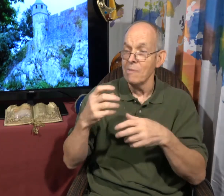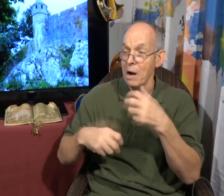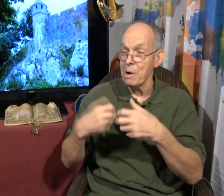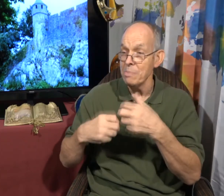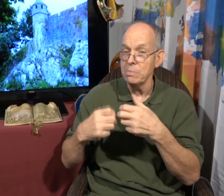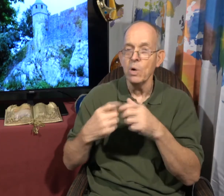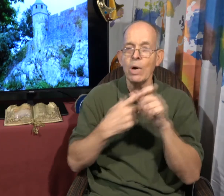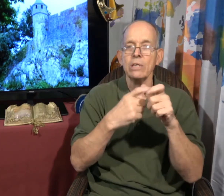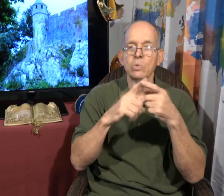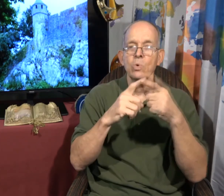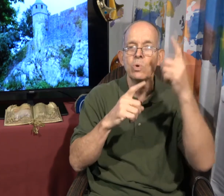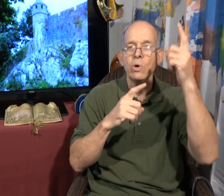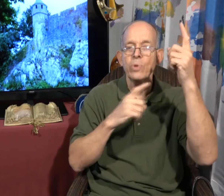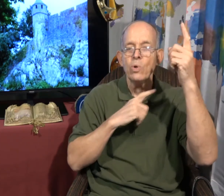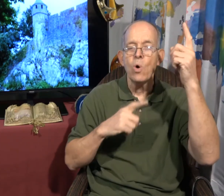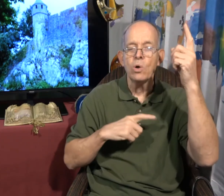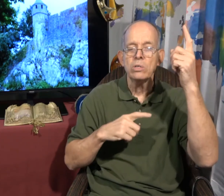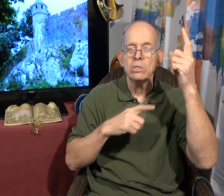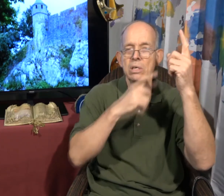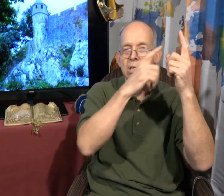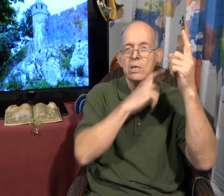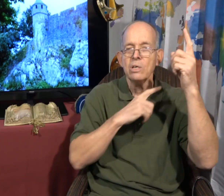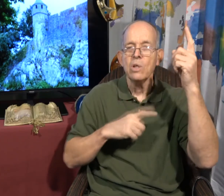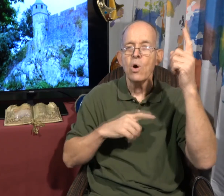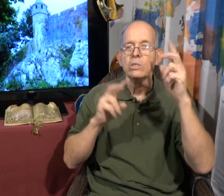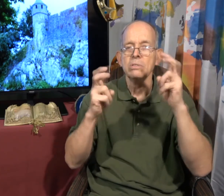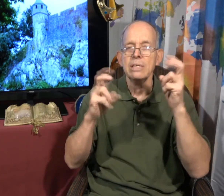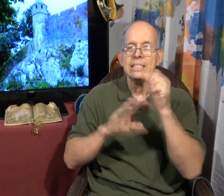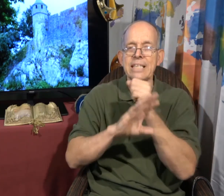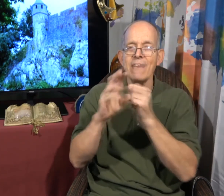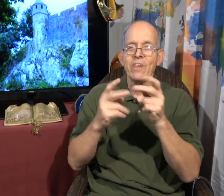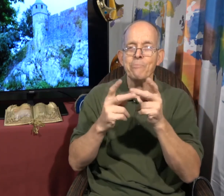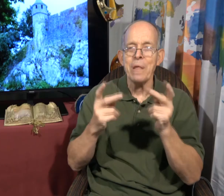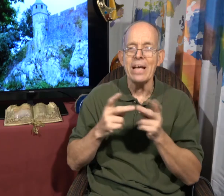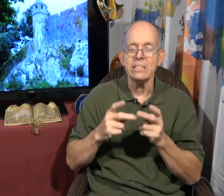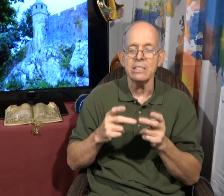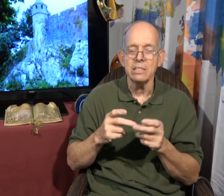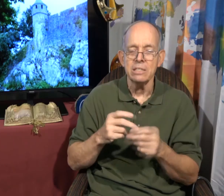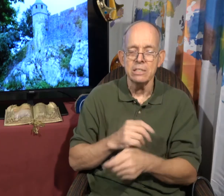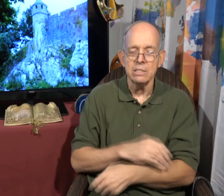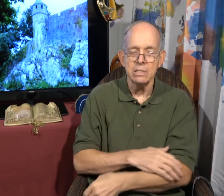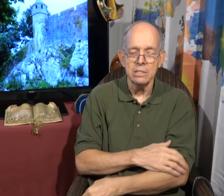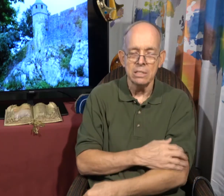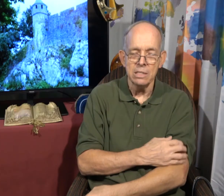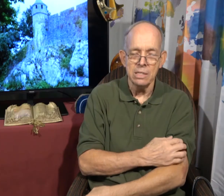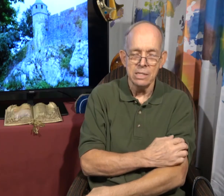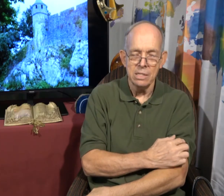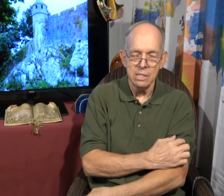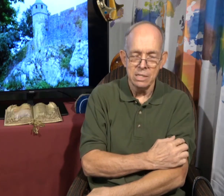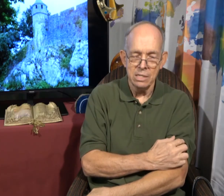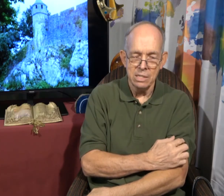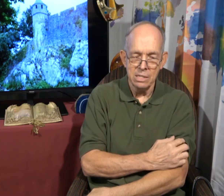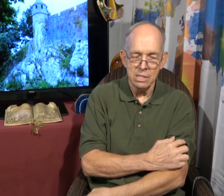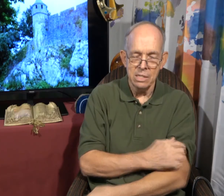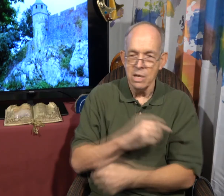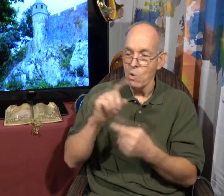called God is your tower. Father went to the Lord,